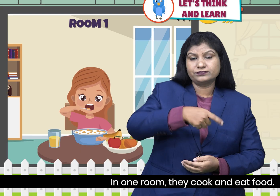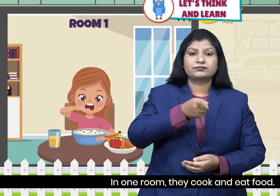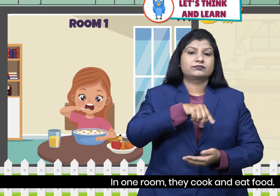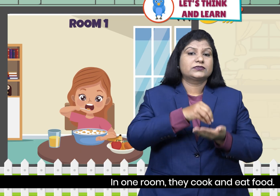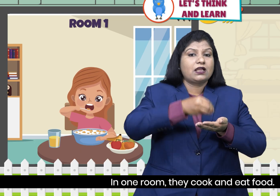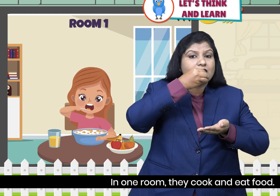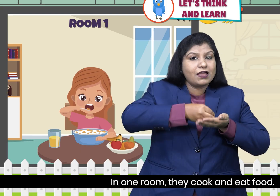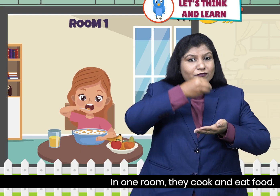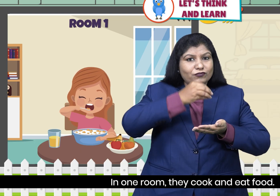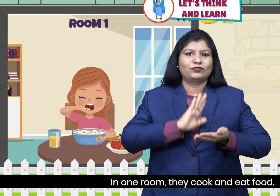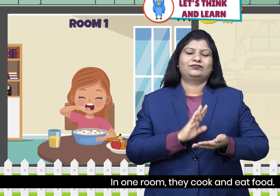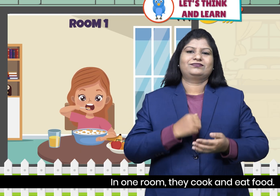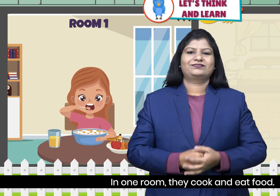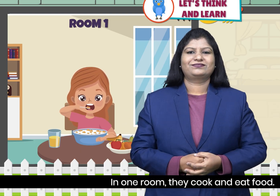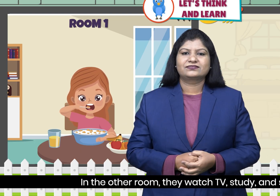eat food.